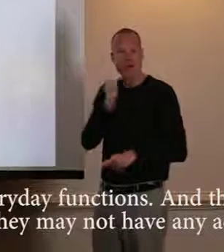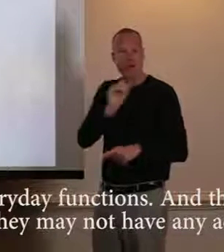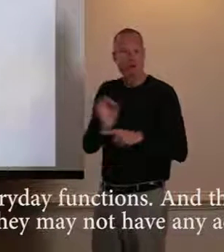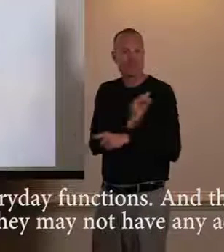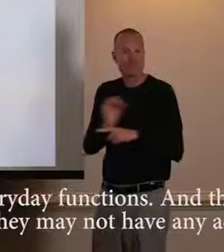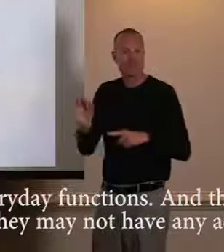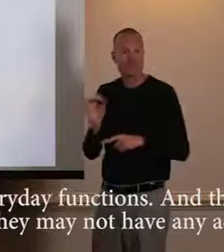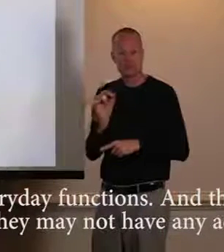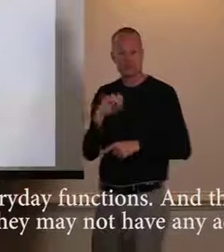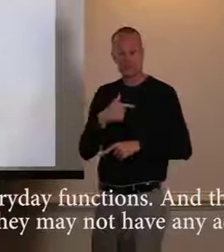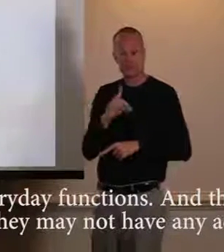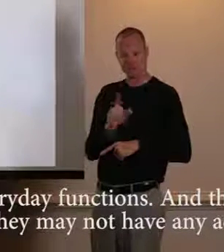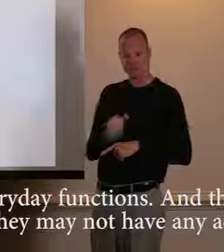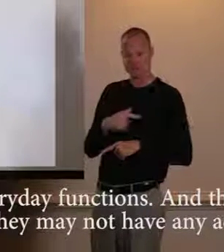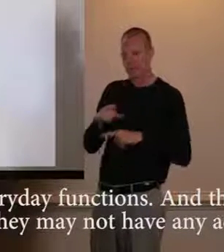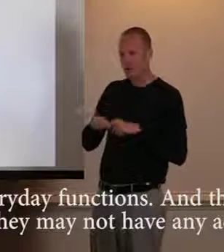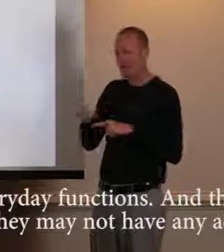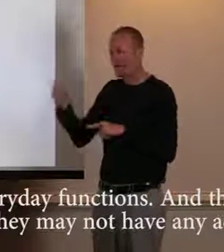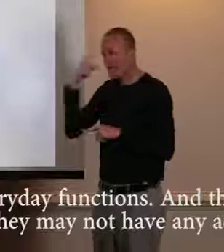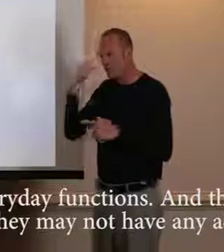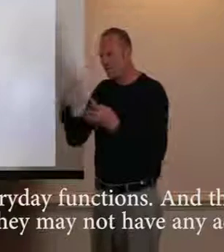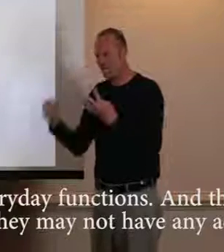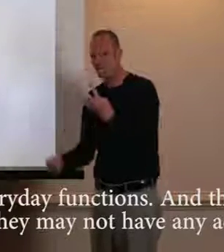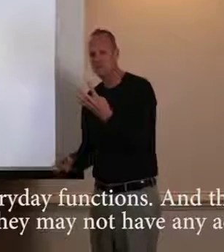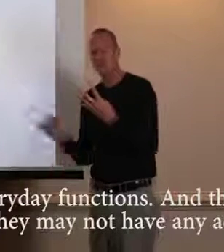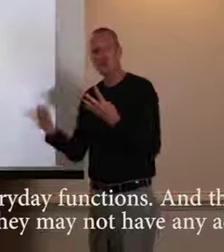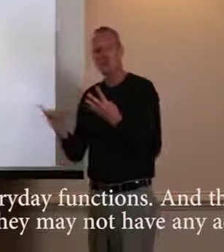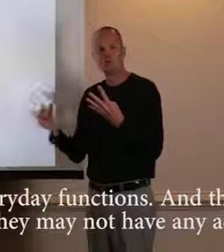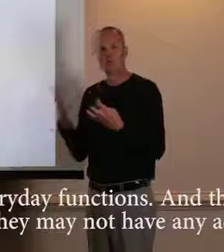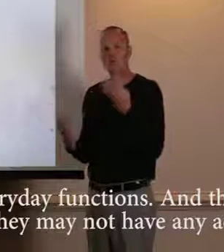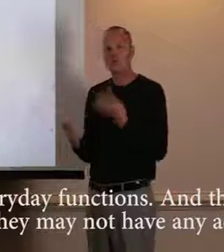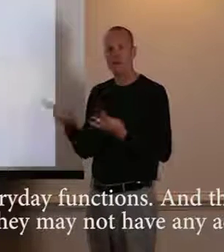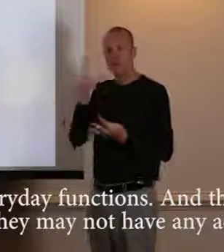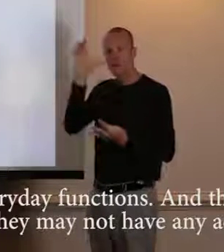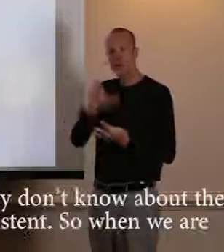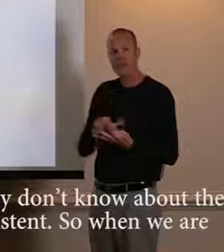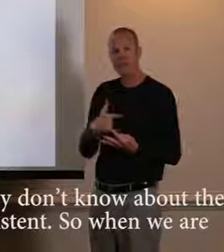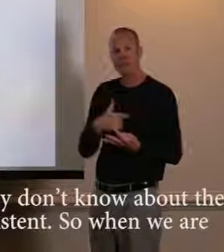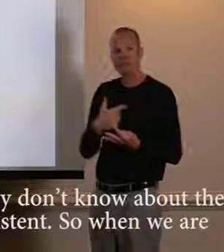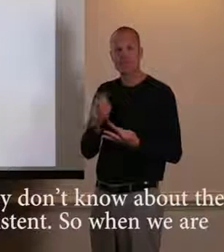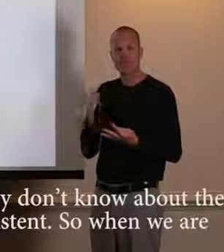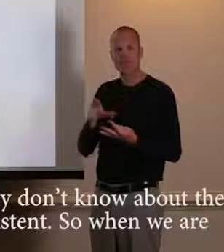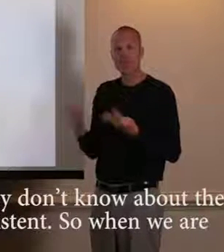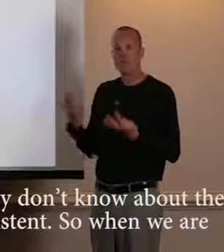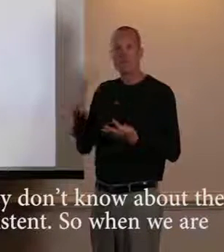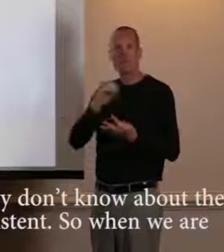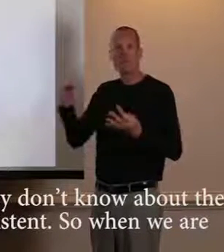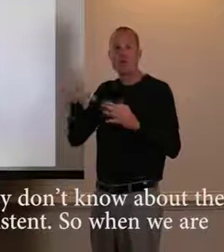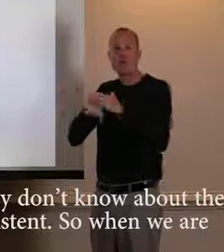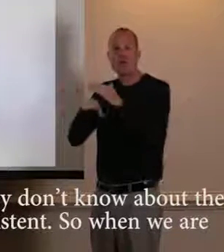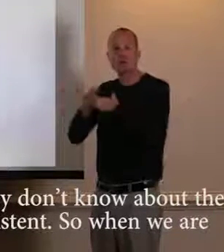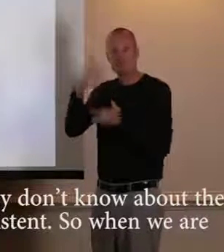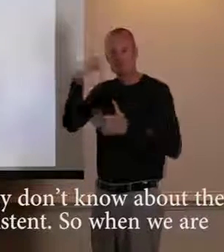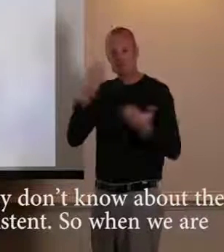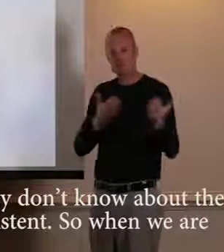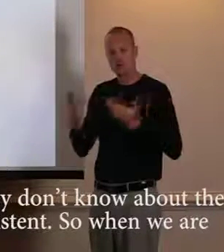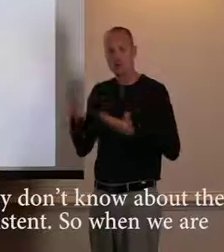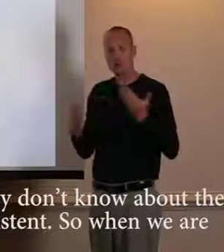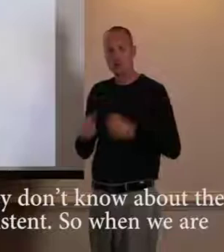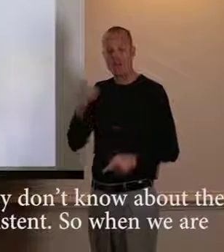functions. And then they may not be believed, or they may not have any access to services because maybe they don't know about the services, or they're just not